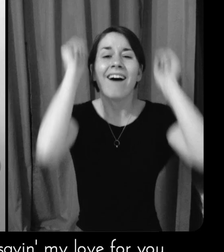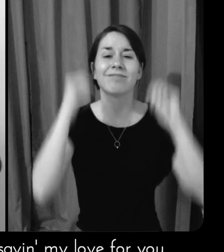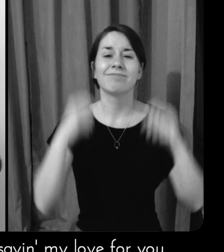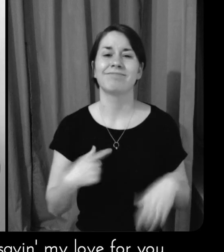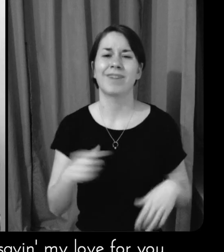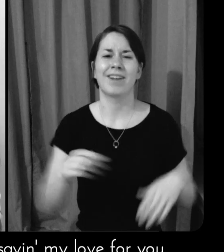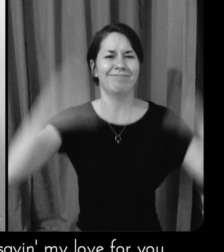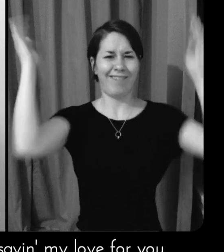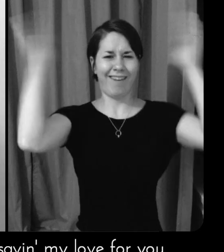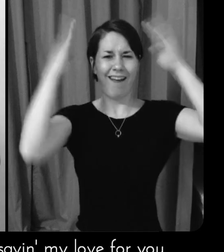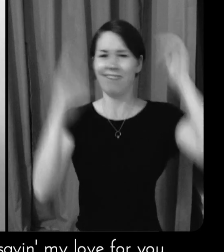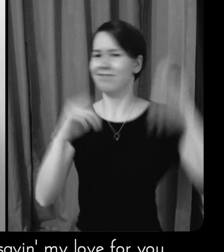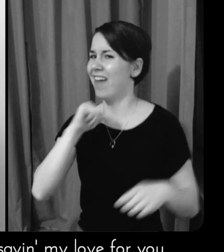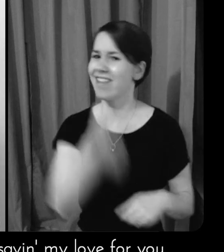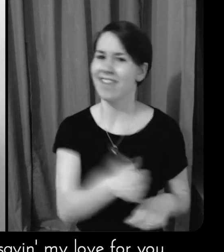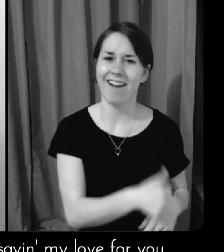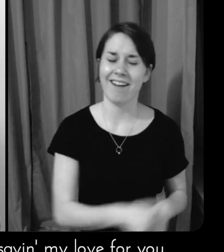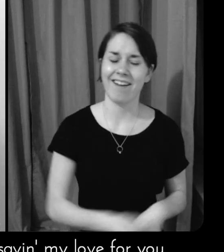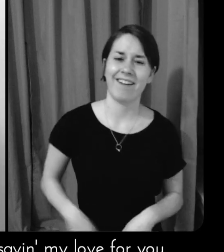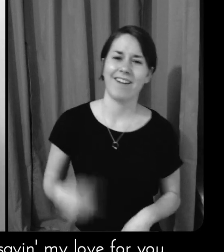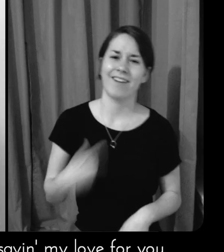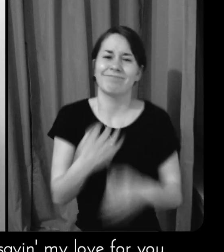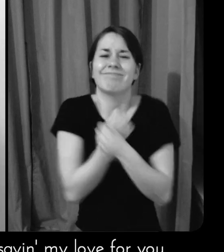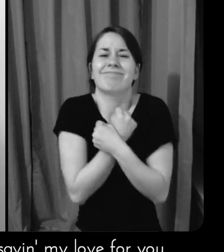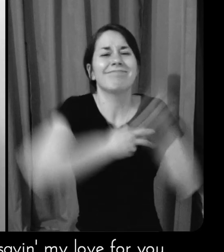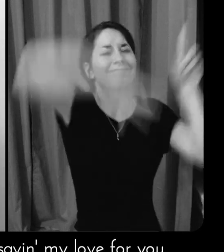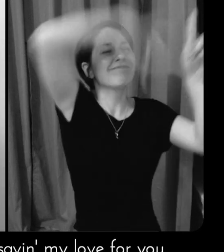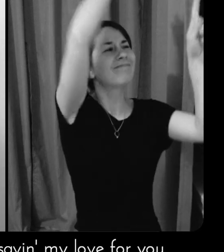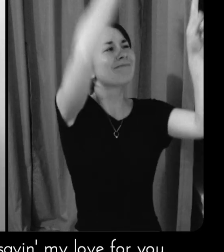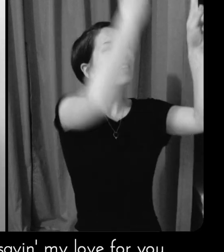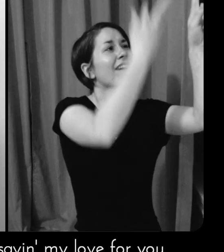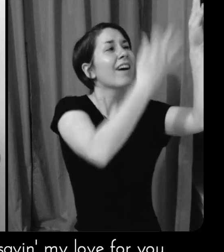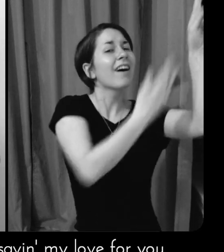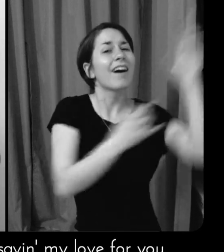no. Saving all of my love for you.